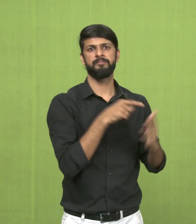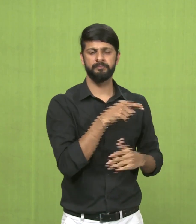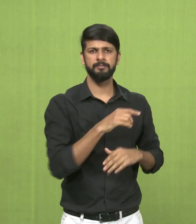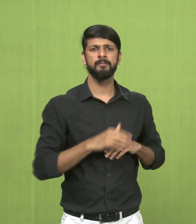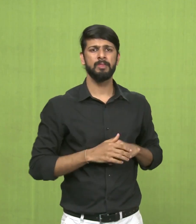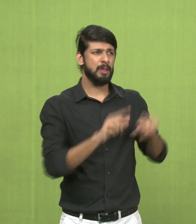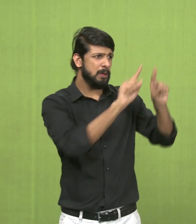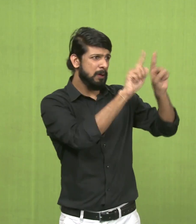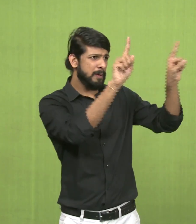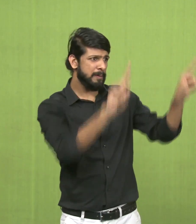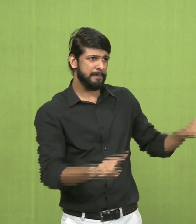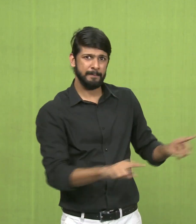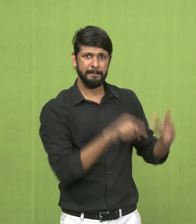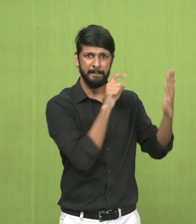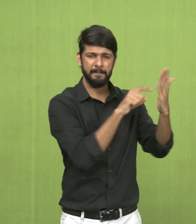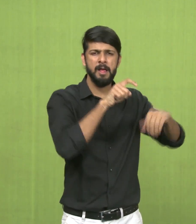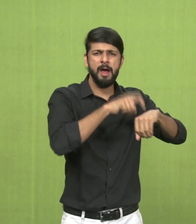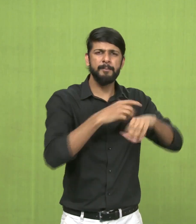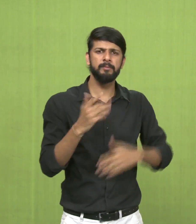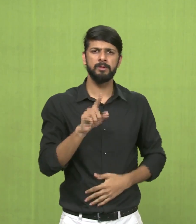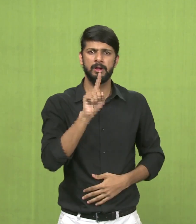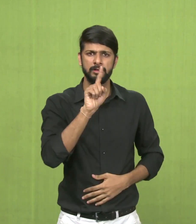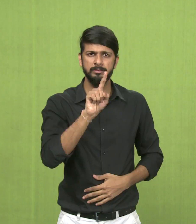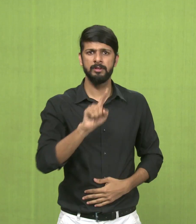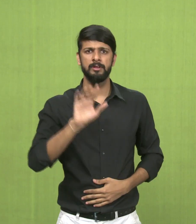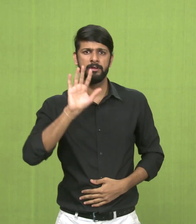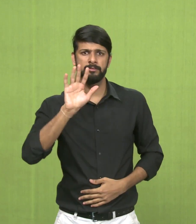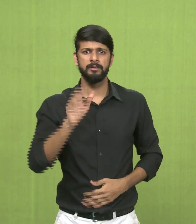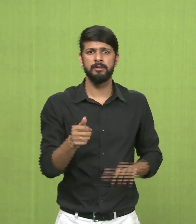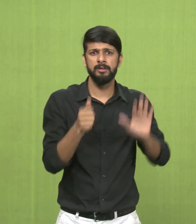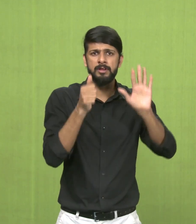The period of this painting is 1567.